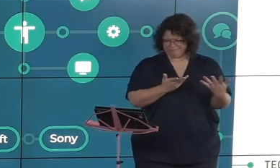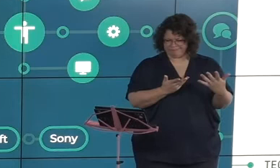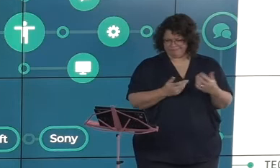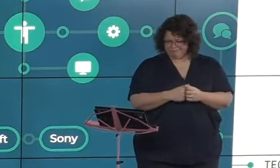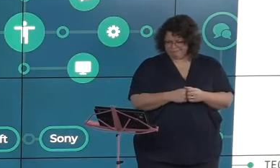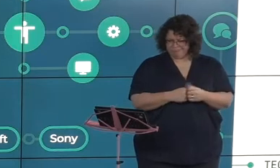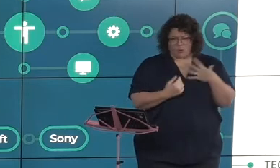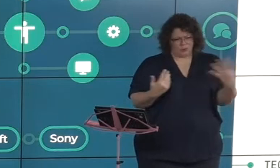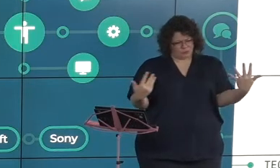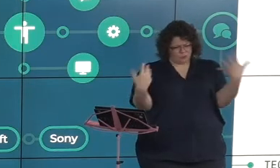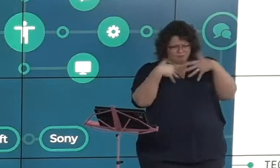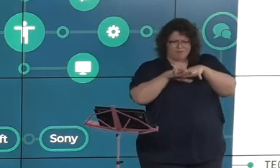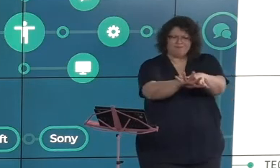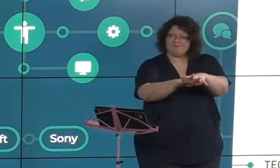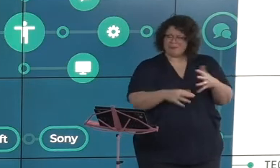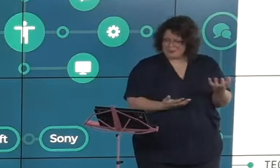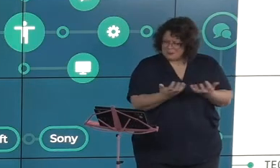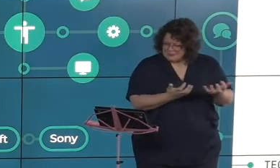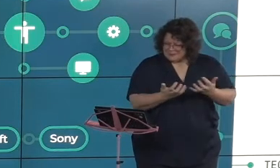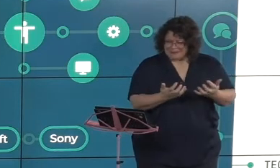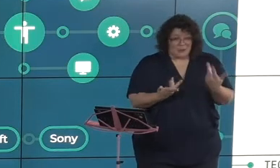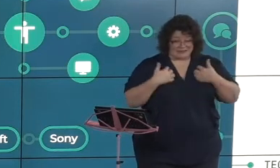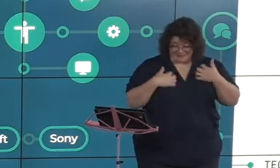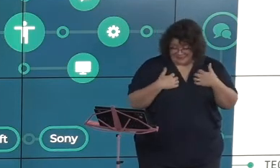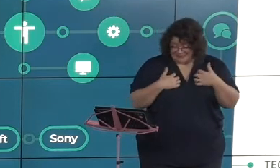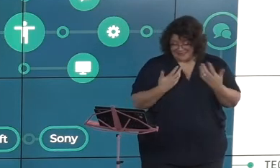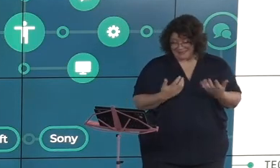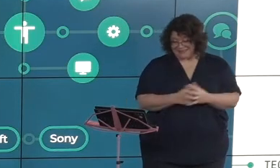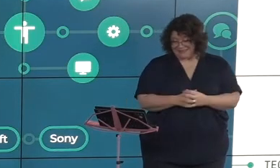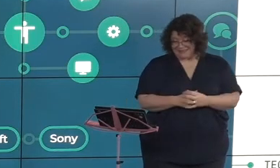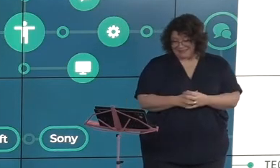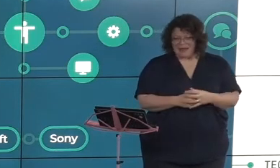cold, and if anybody can come up with a technology to get rid of a head cold, it would be phenomenal.